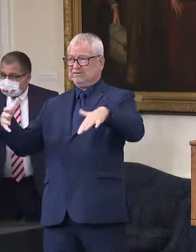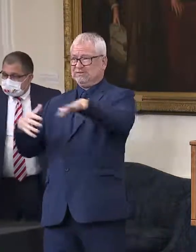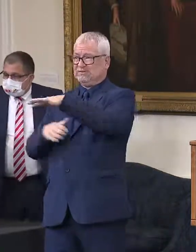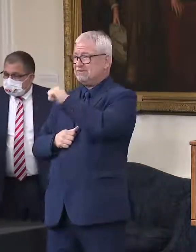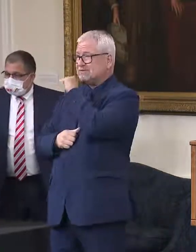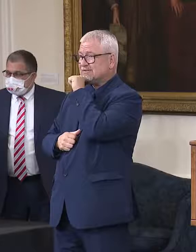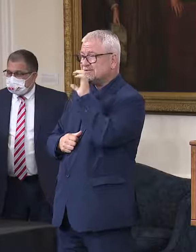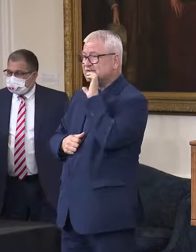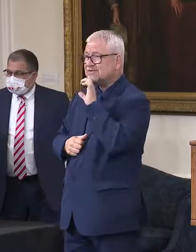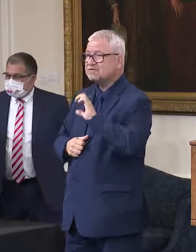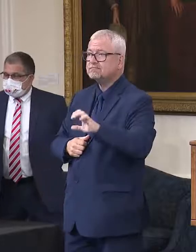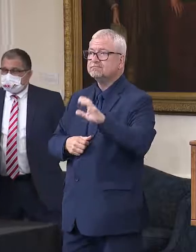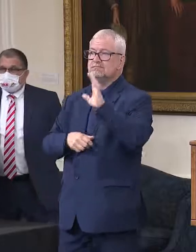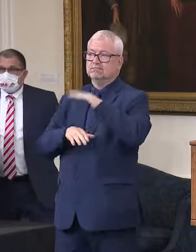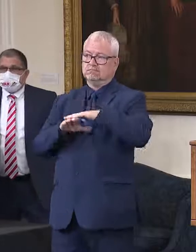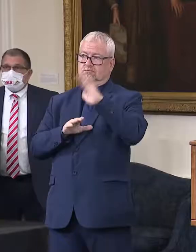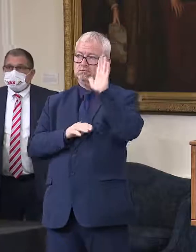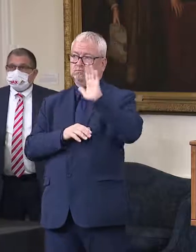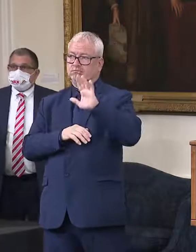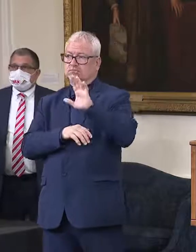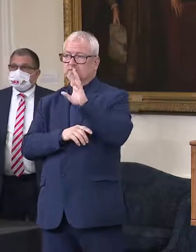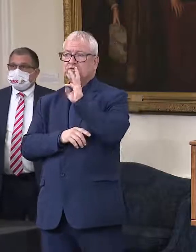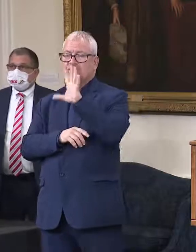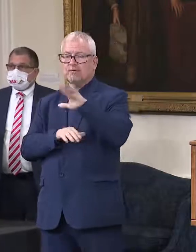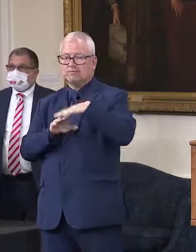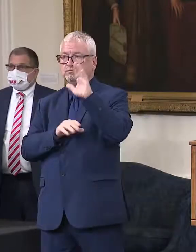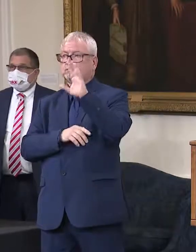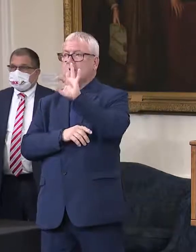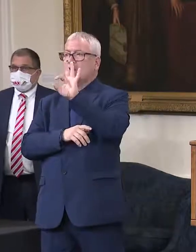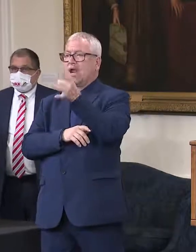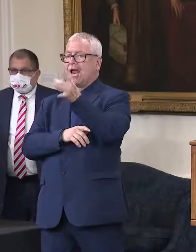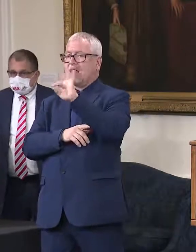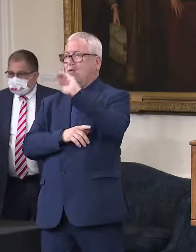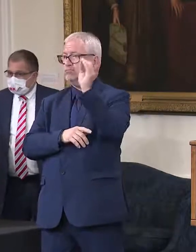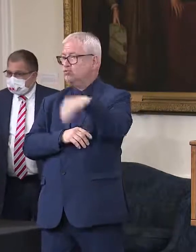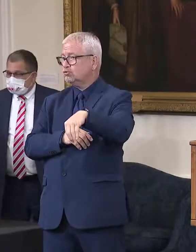Marylanders 65 and older have been vaccinated.